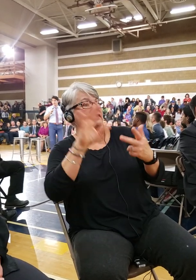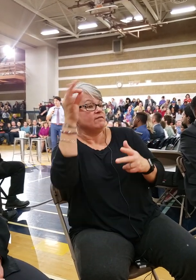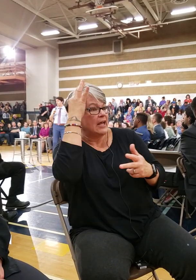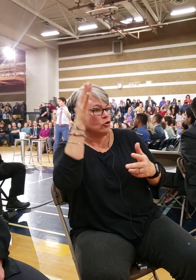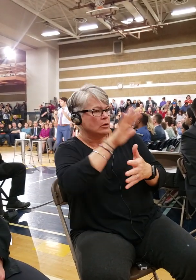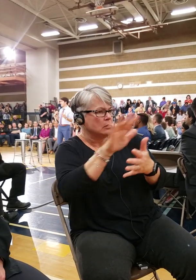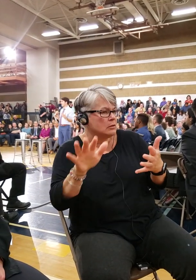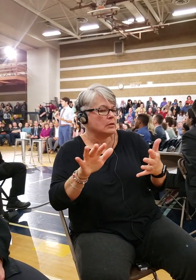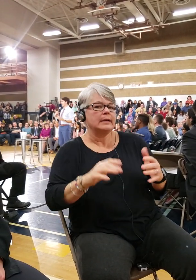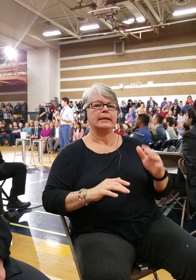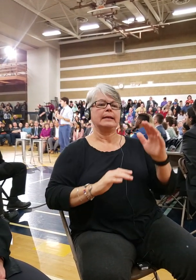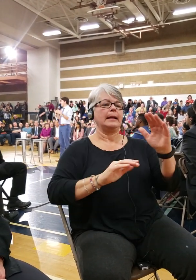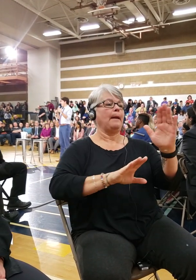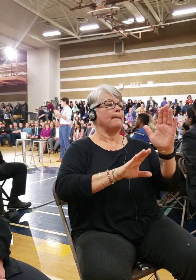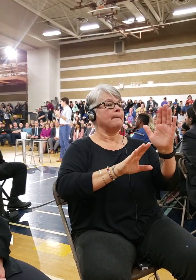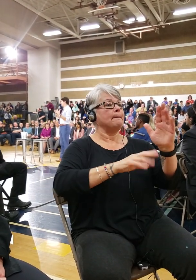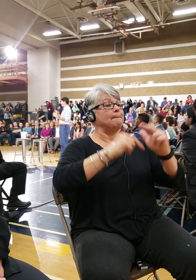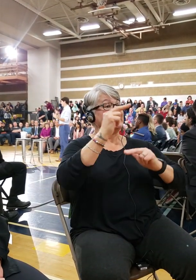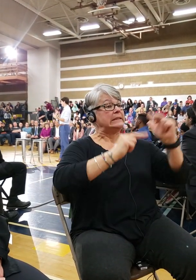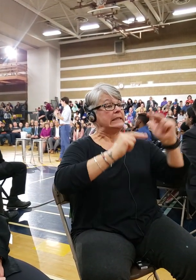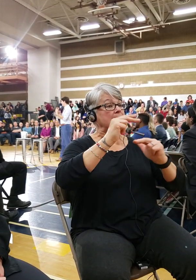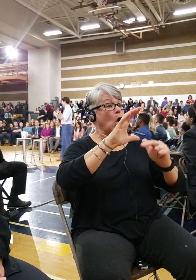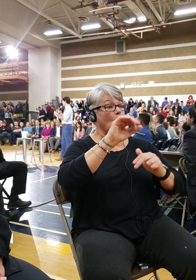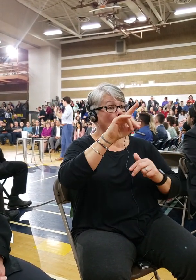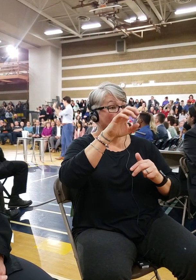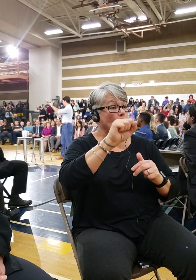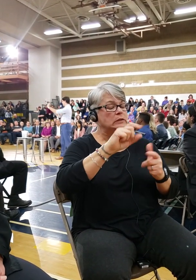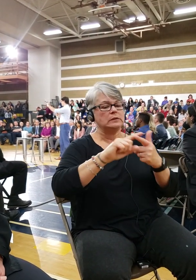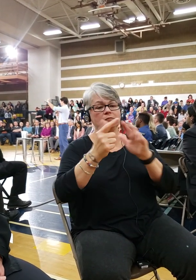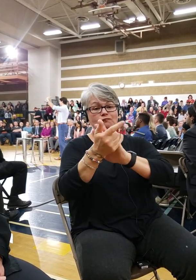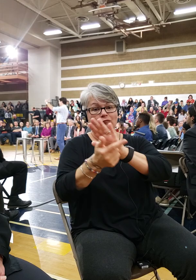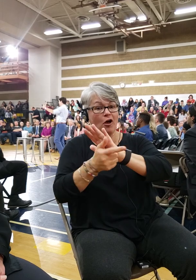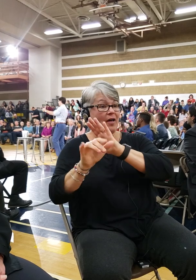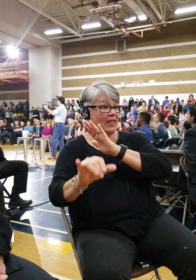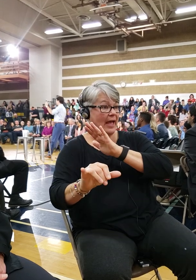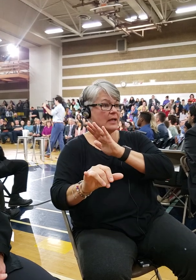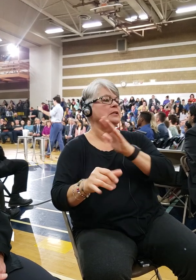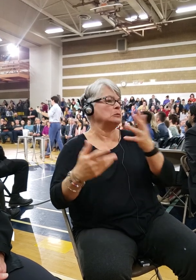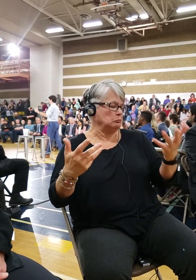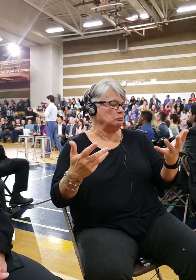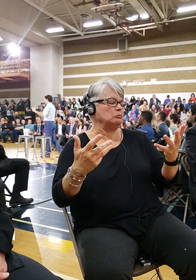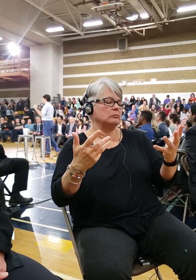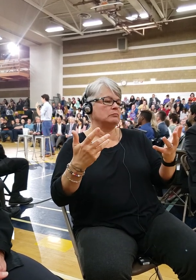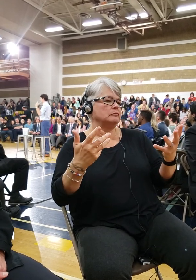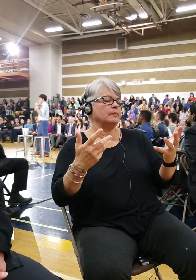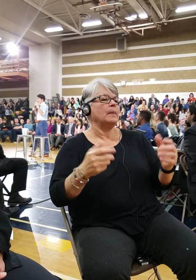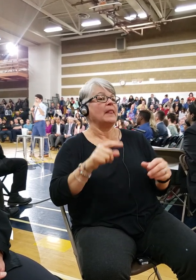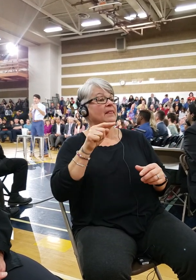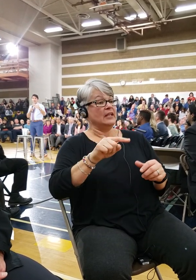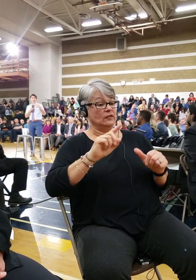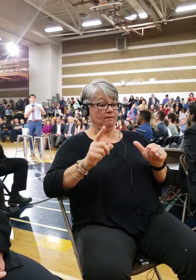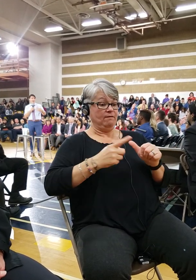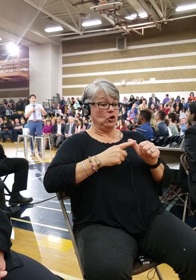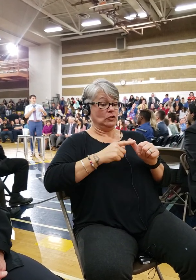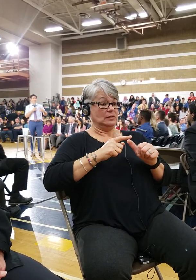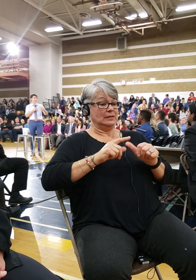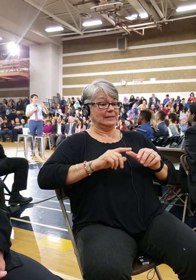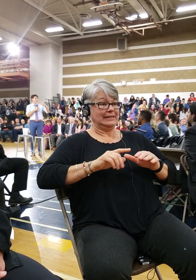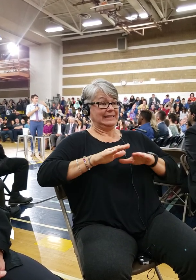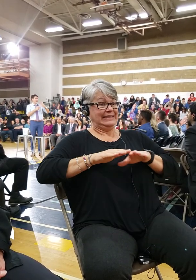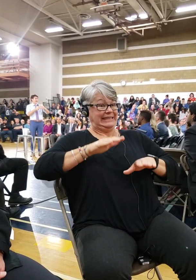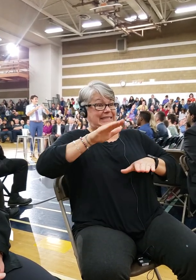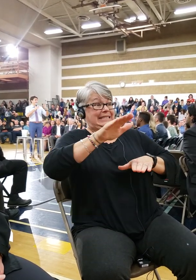and legislations that we need to change. This is a first clear step. It is a clear stepping